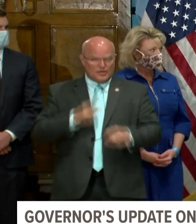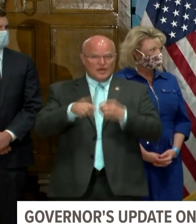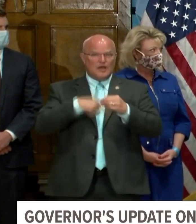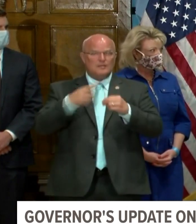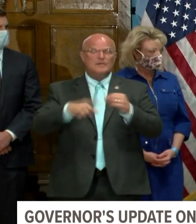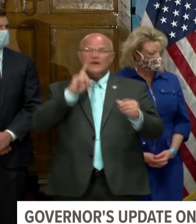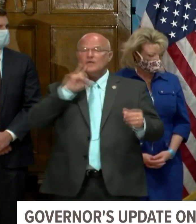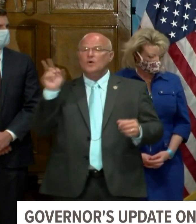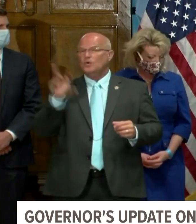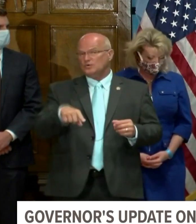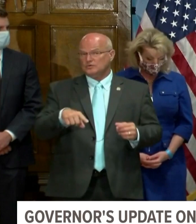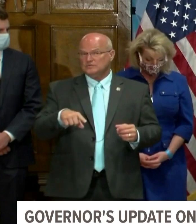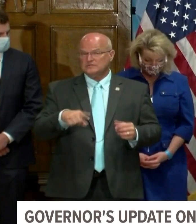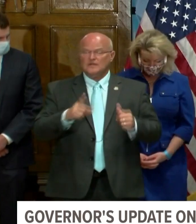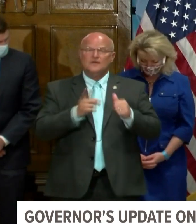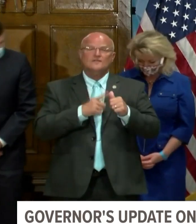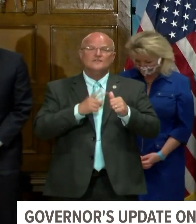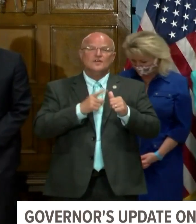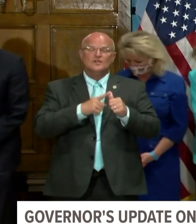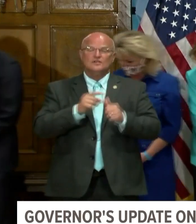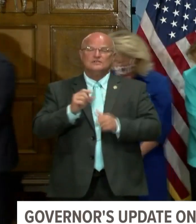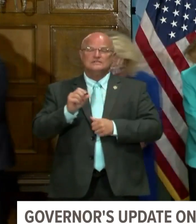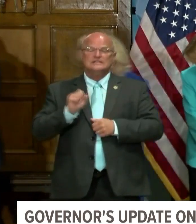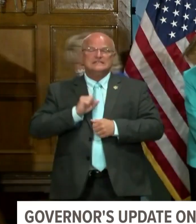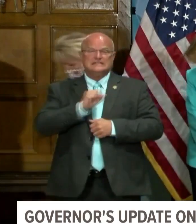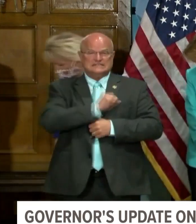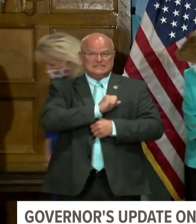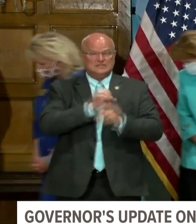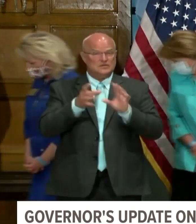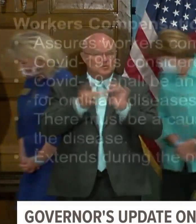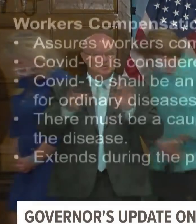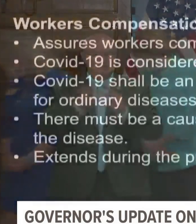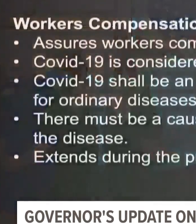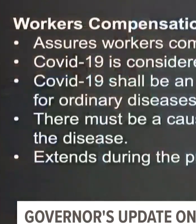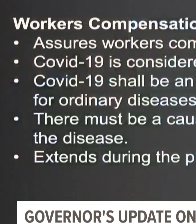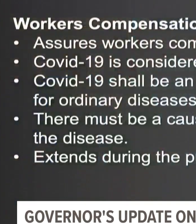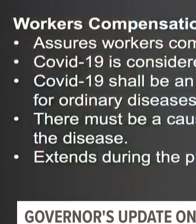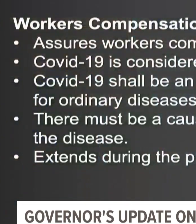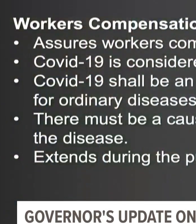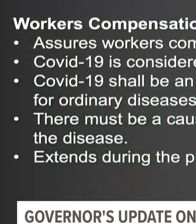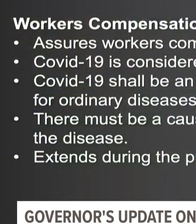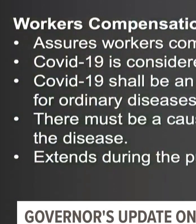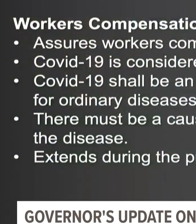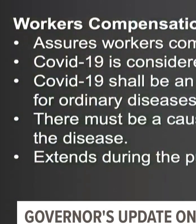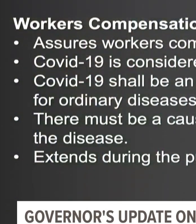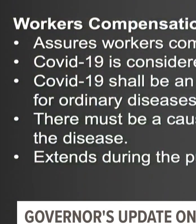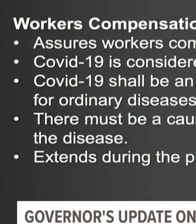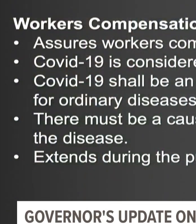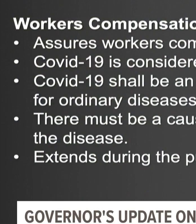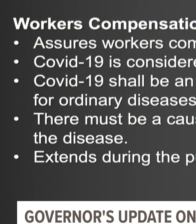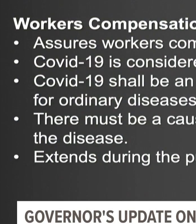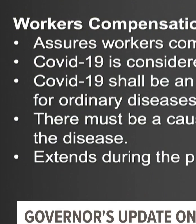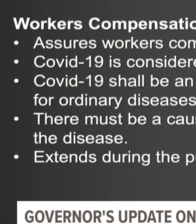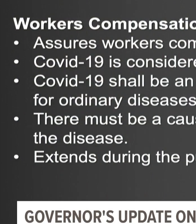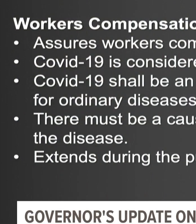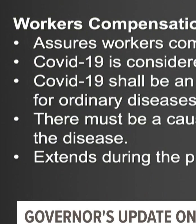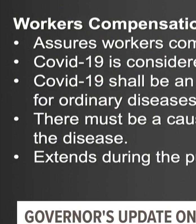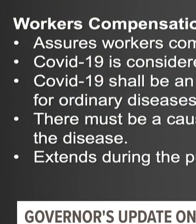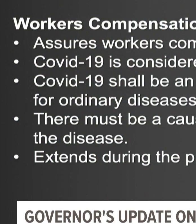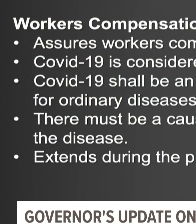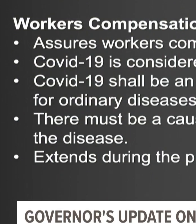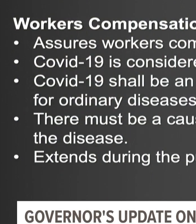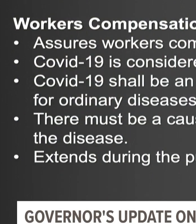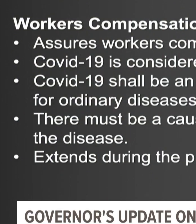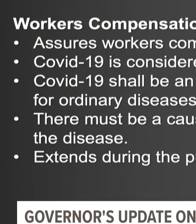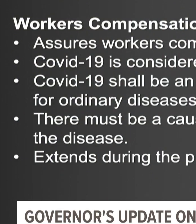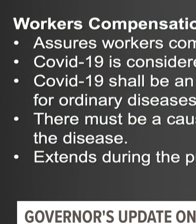the executive orders. First, as Senator Hendren mentioned, on the executive order on workers' compensation coverage, it